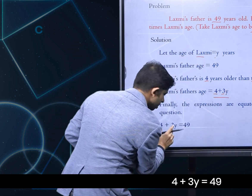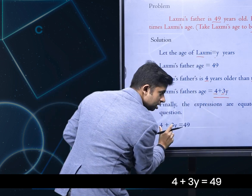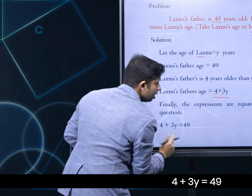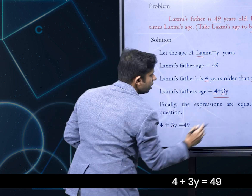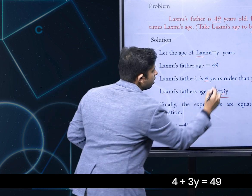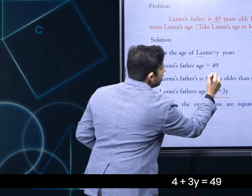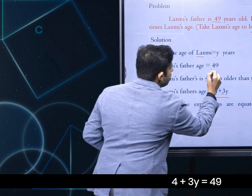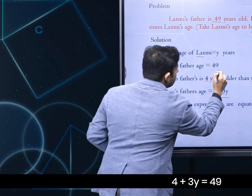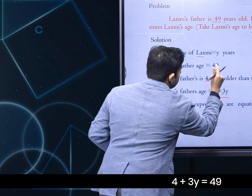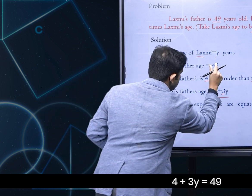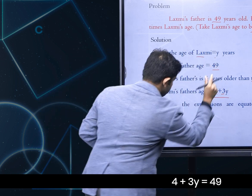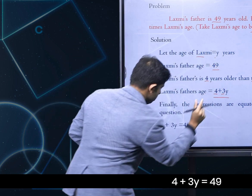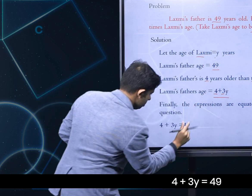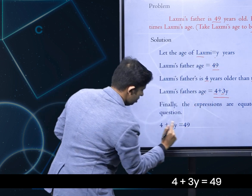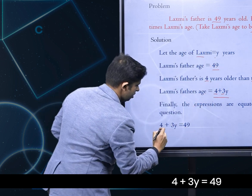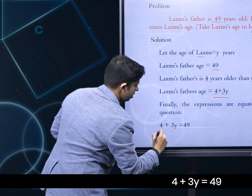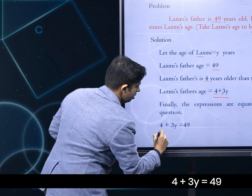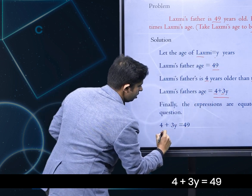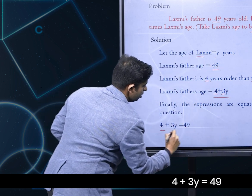4 plus 3y is equal to 49.